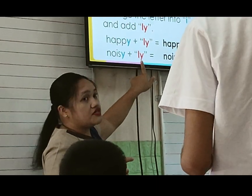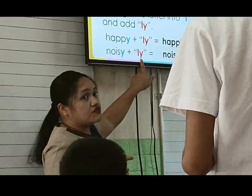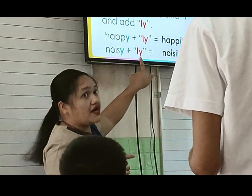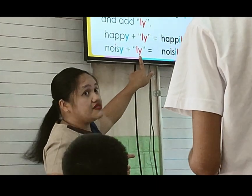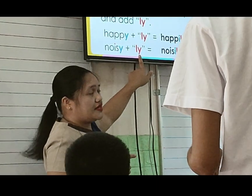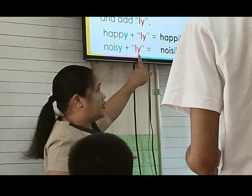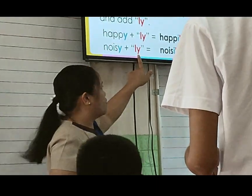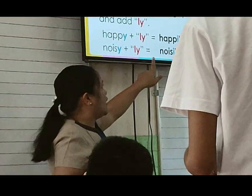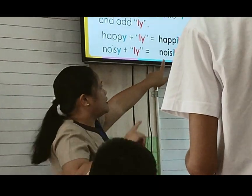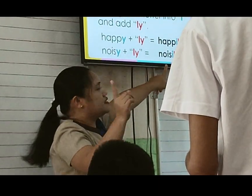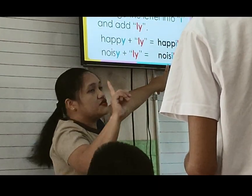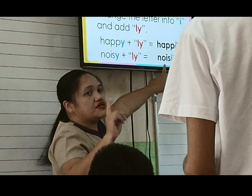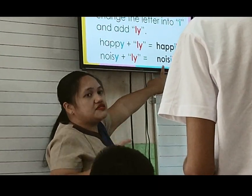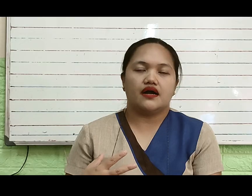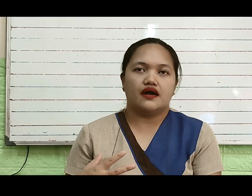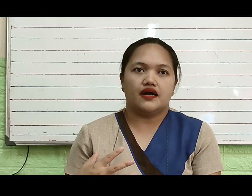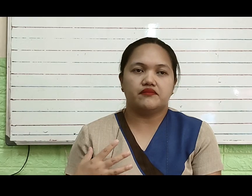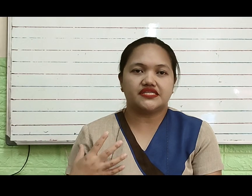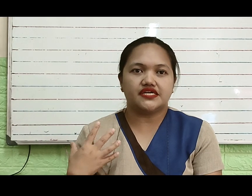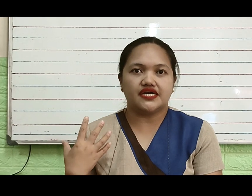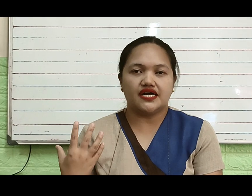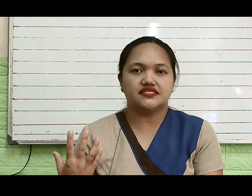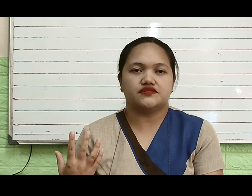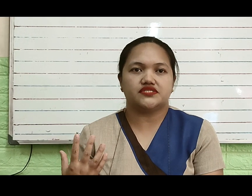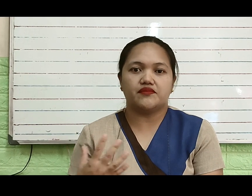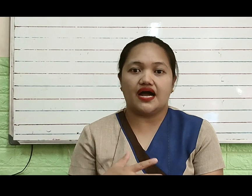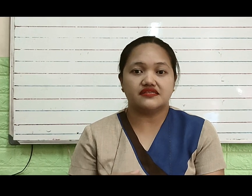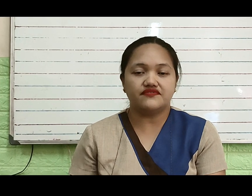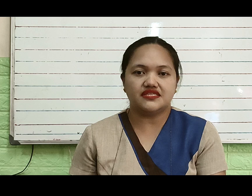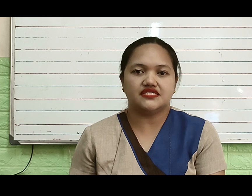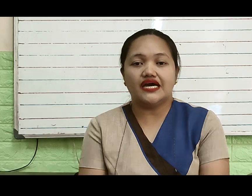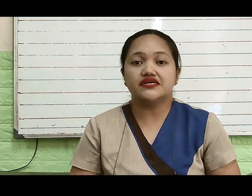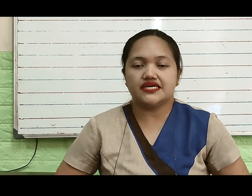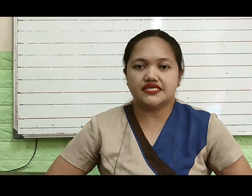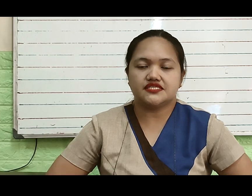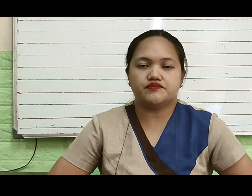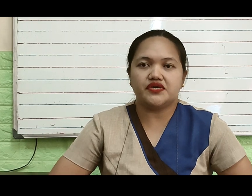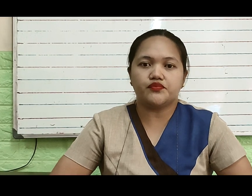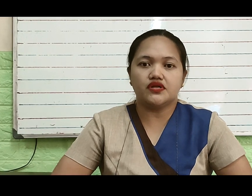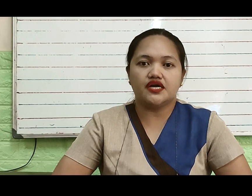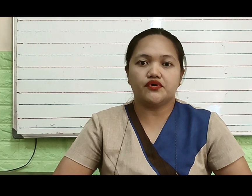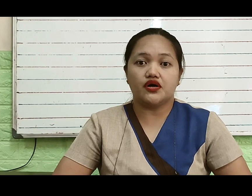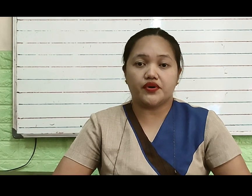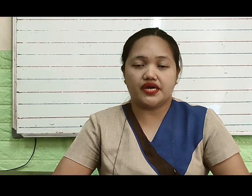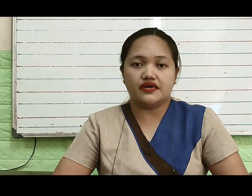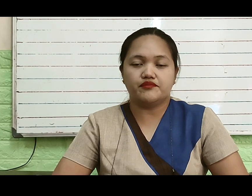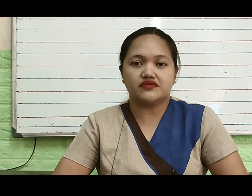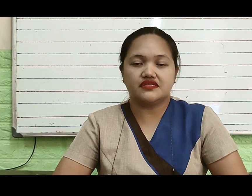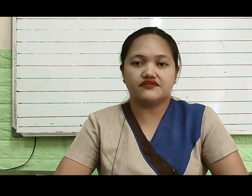using PowerPoint presentation, mga materials sa mga activities. Nowadays, people are more aware about the